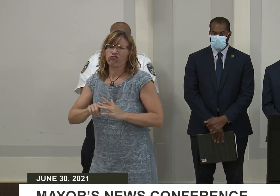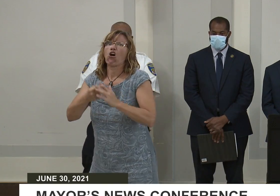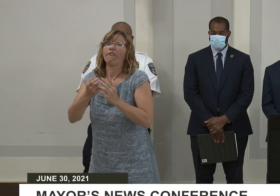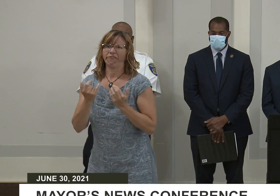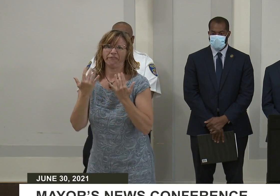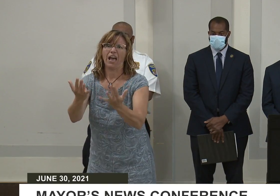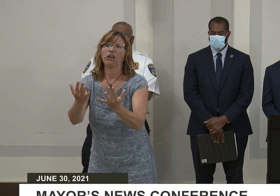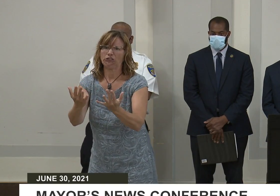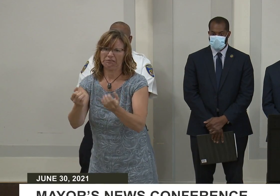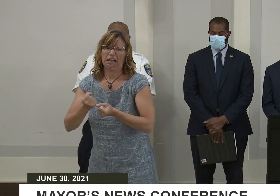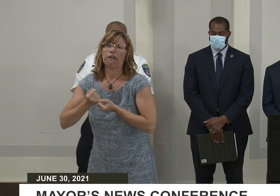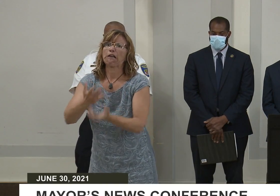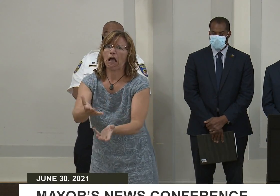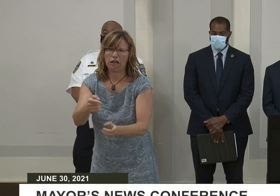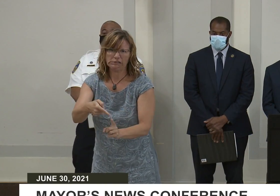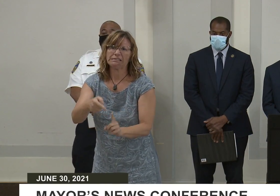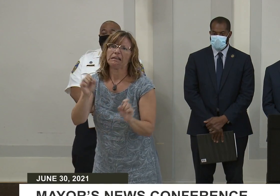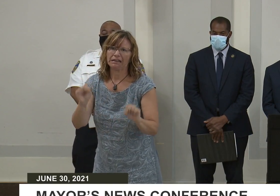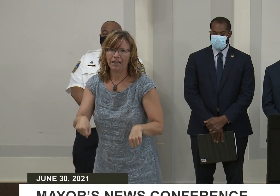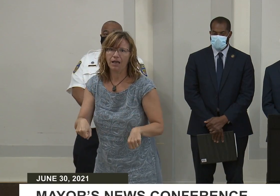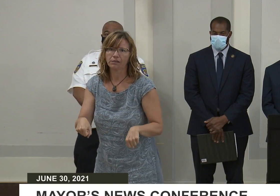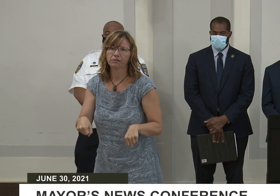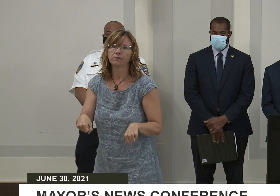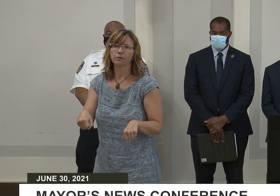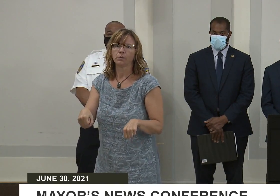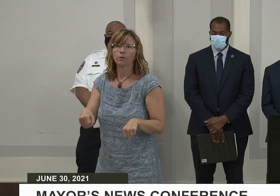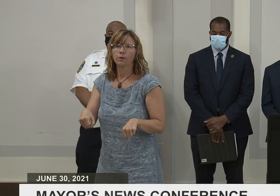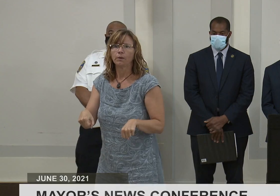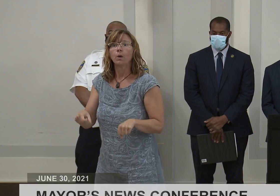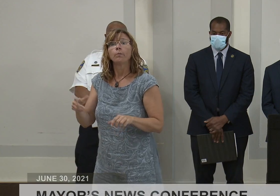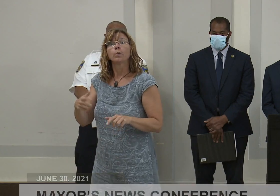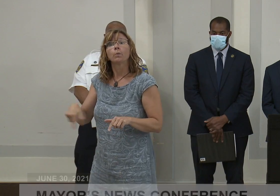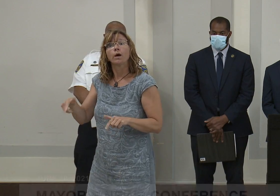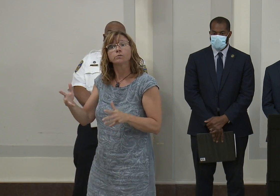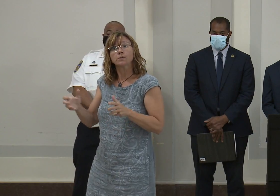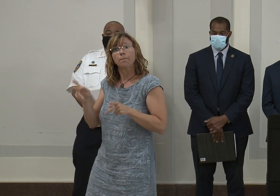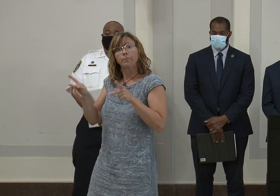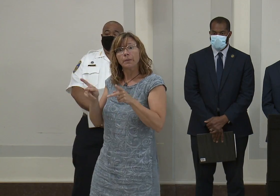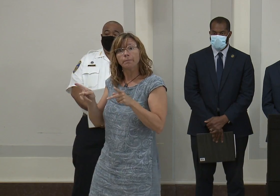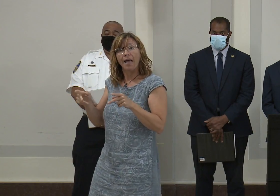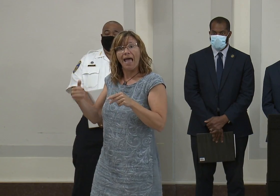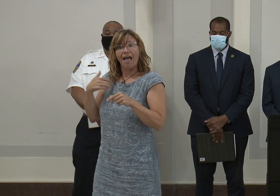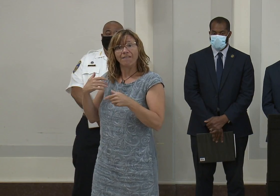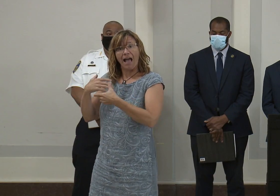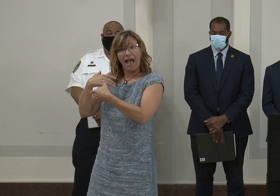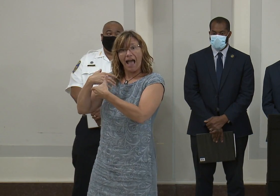want the folks to be careful while they're doing, having their cookouts.